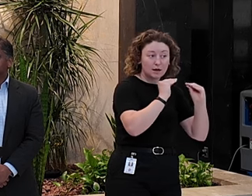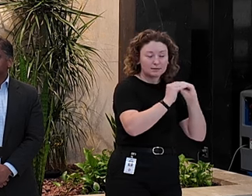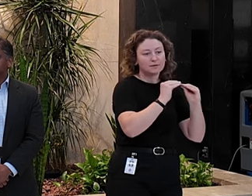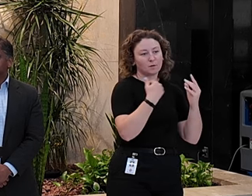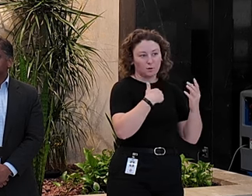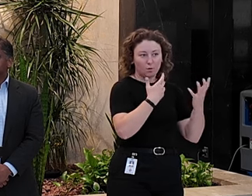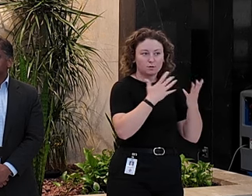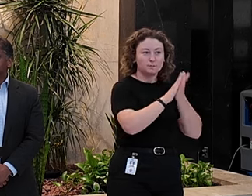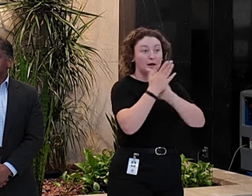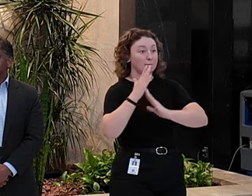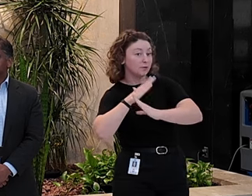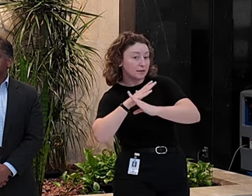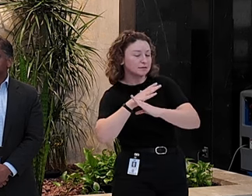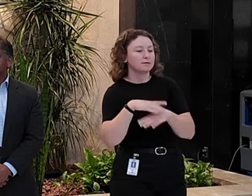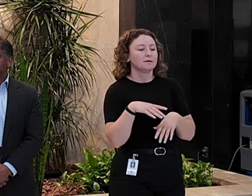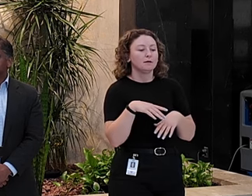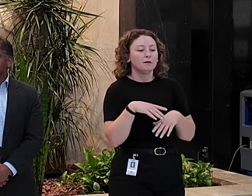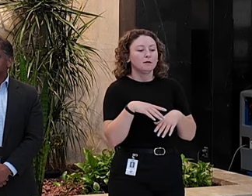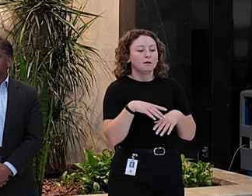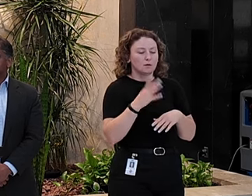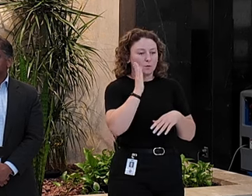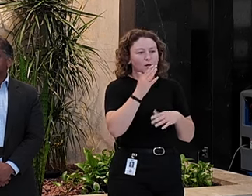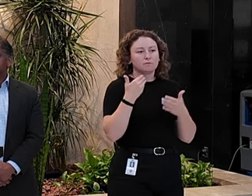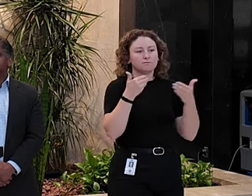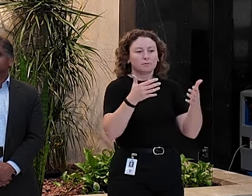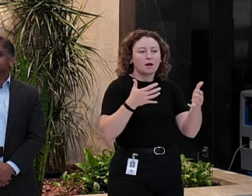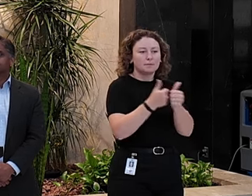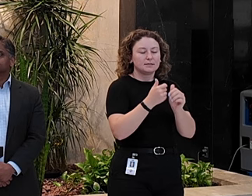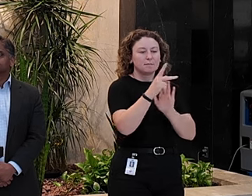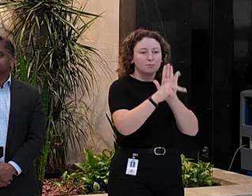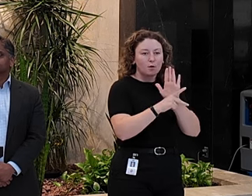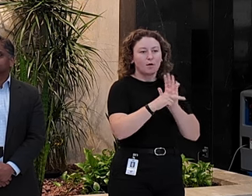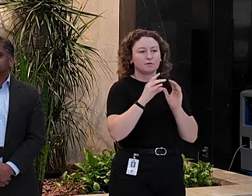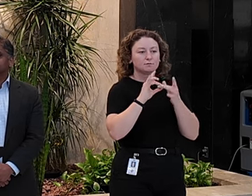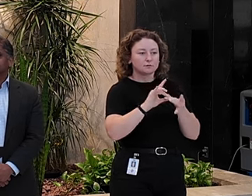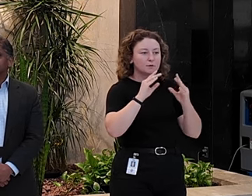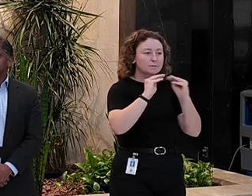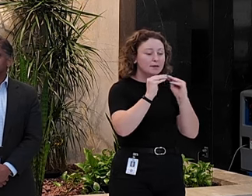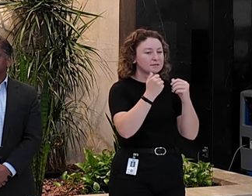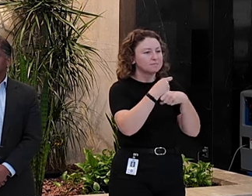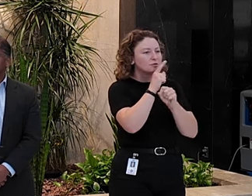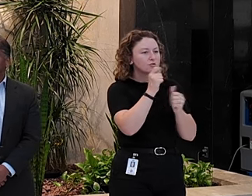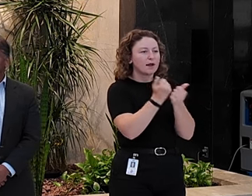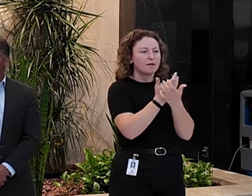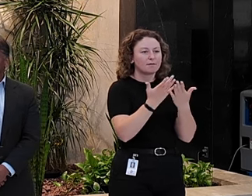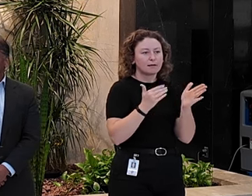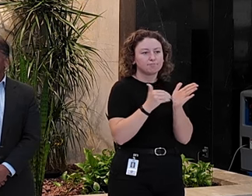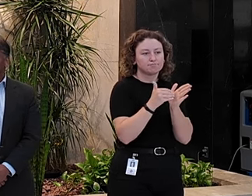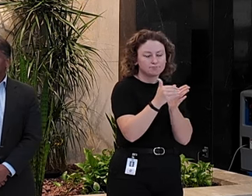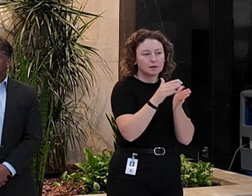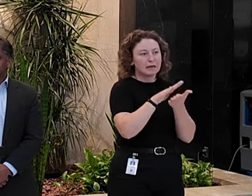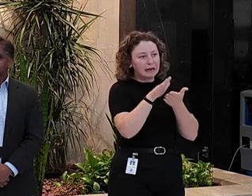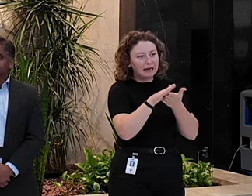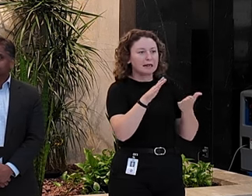to be preventive in nature. And then we're going to go through and update our maintenance protocols to ensure that those activities are going on a reoccurring schedule. We're